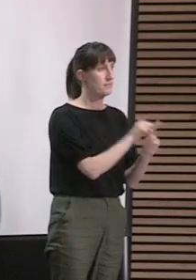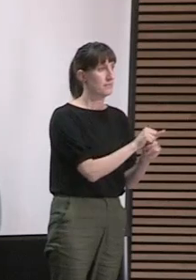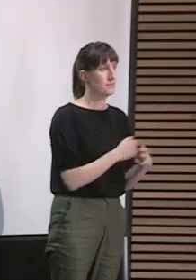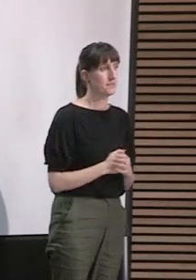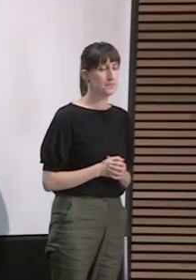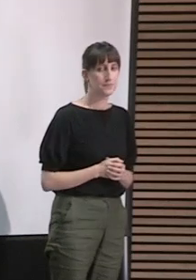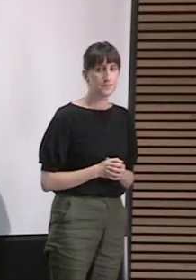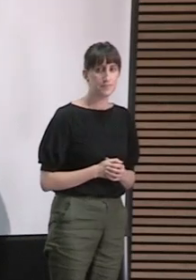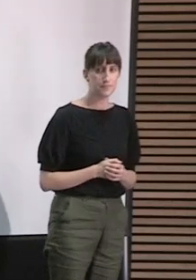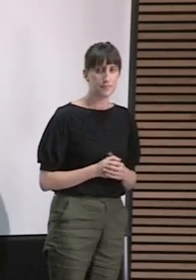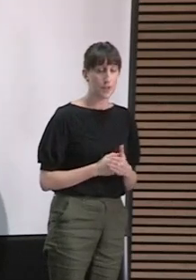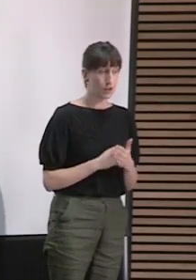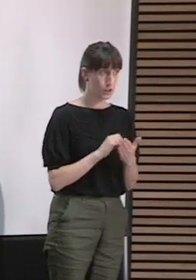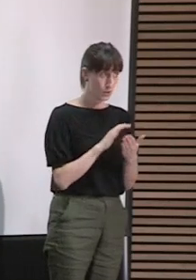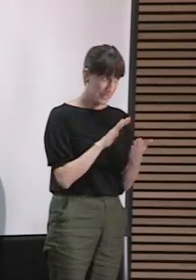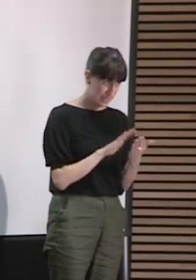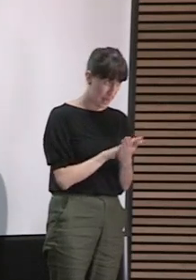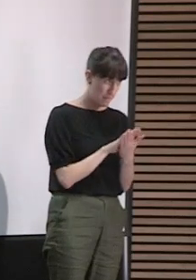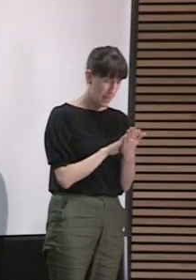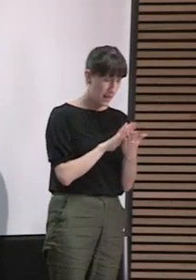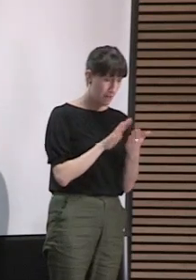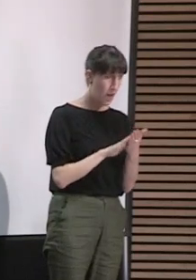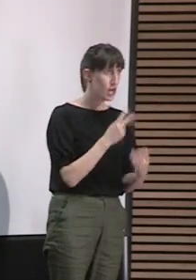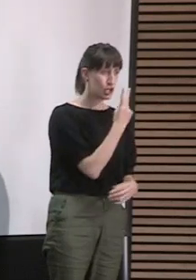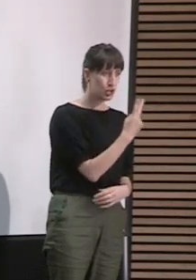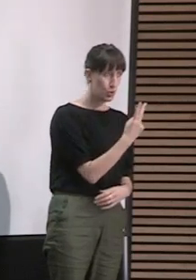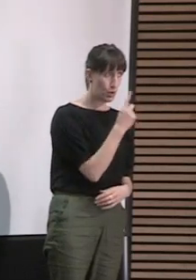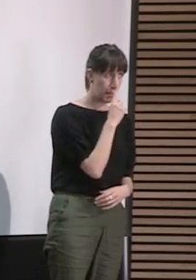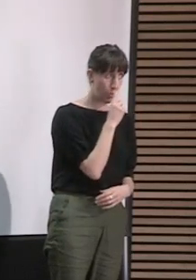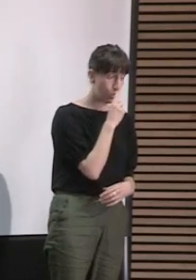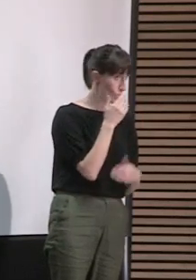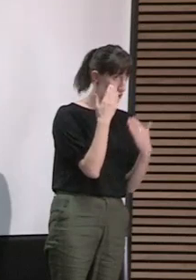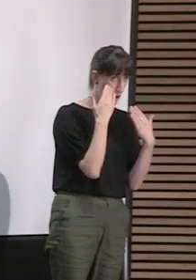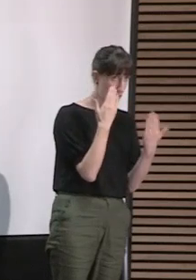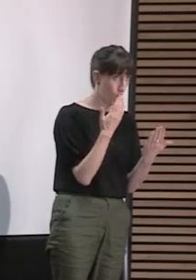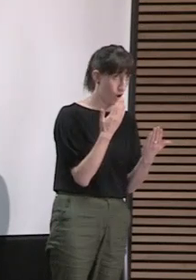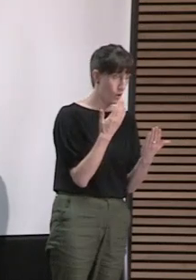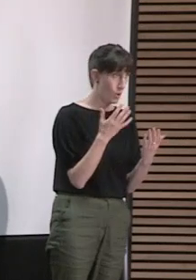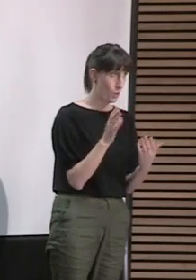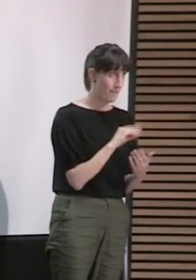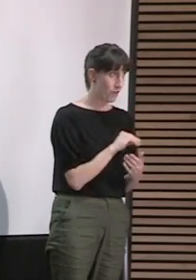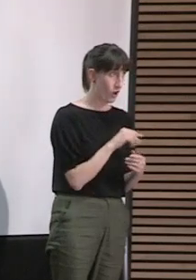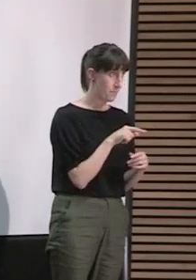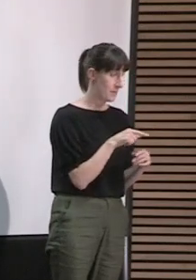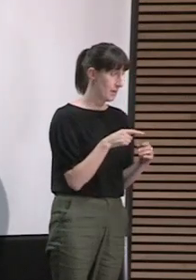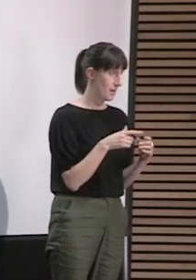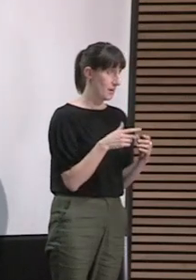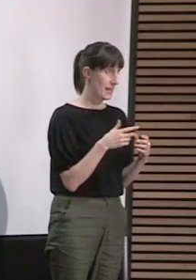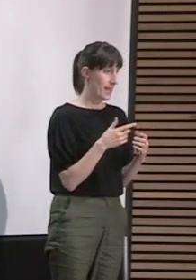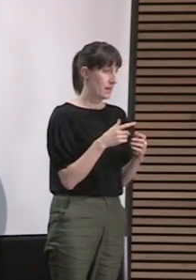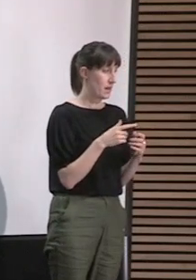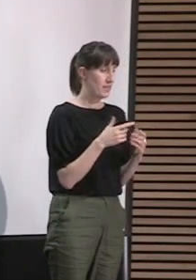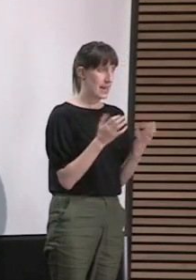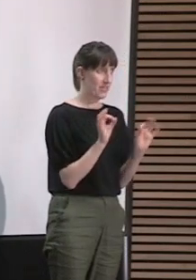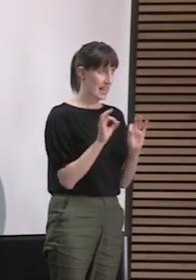2 unlinked cases? Is that Well, it should be fair to say there are 3 because there is also the MIF worker which we've